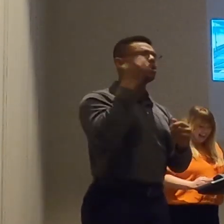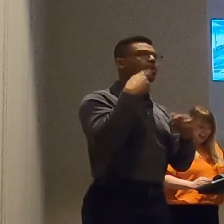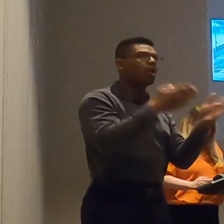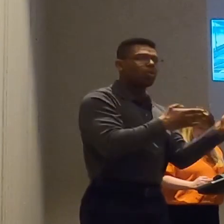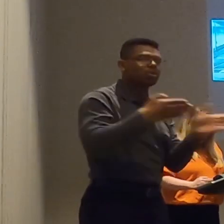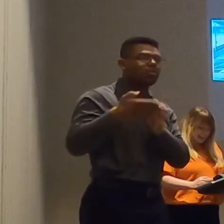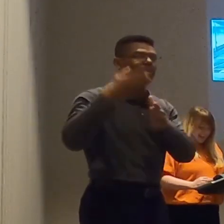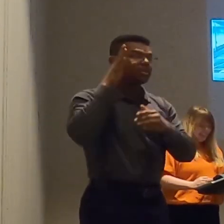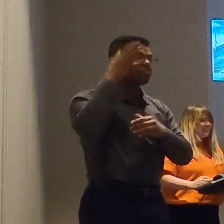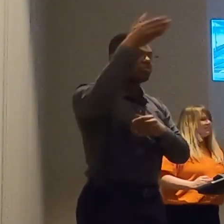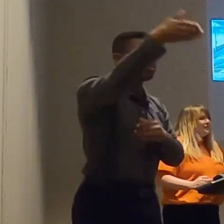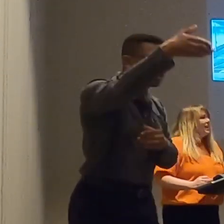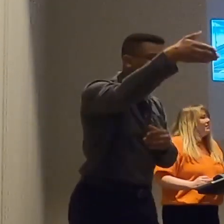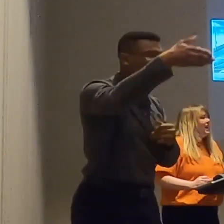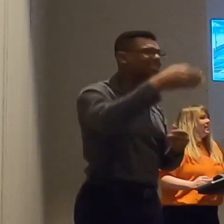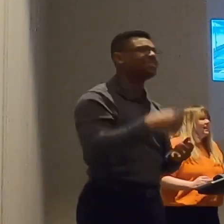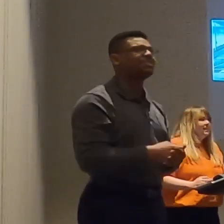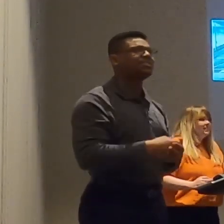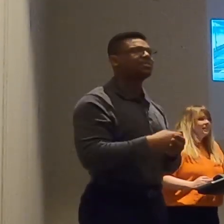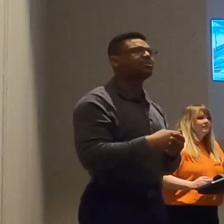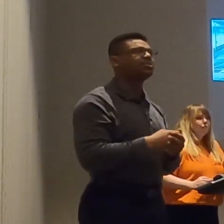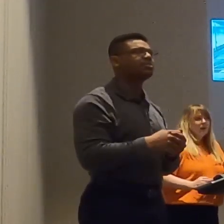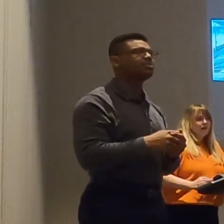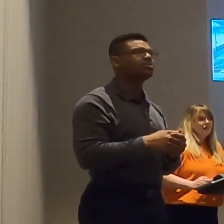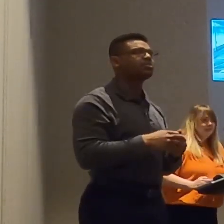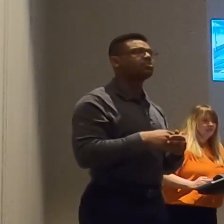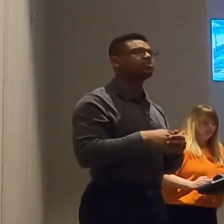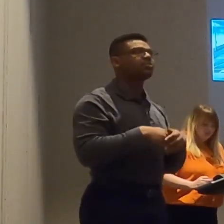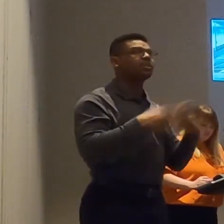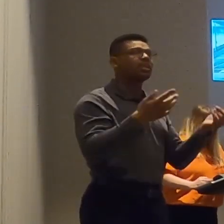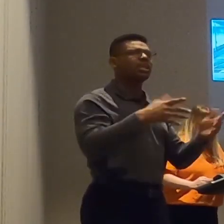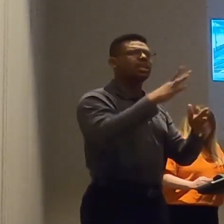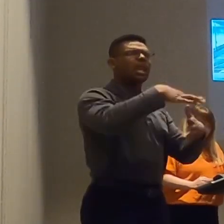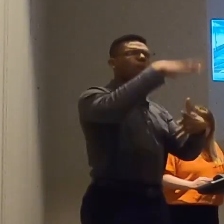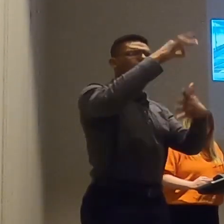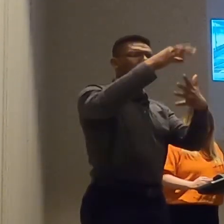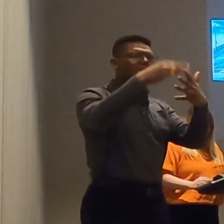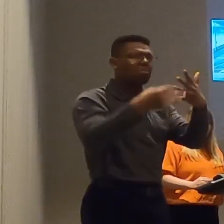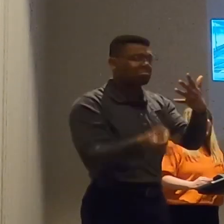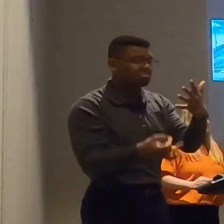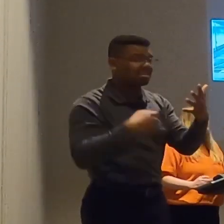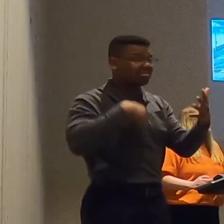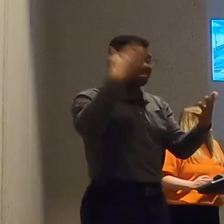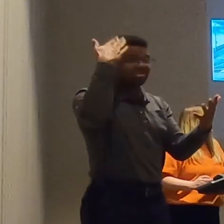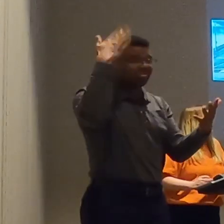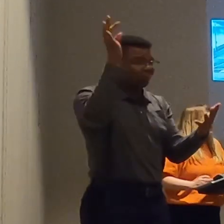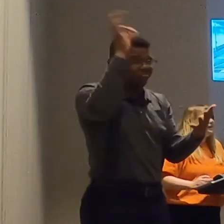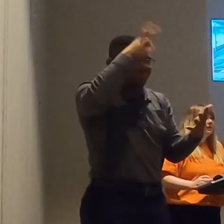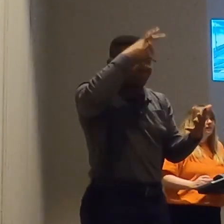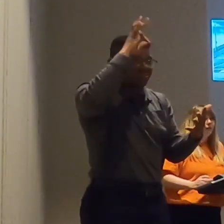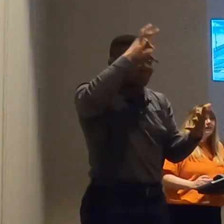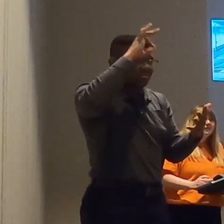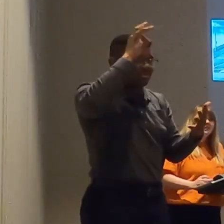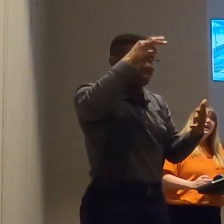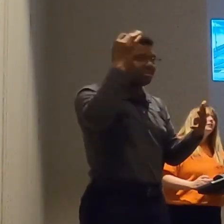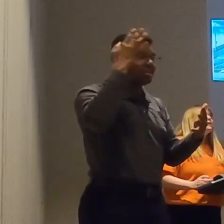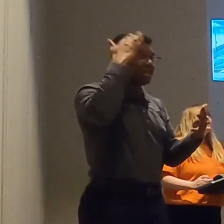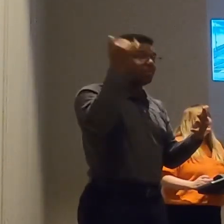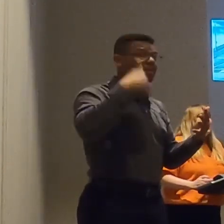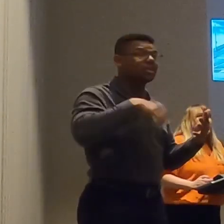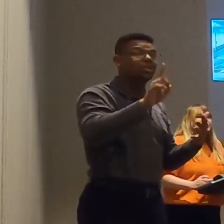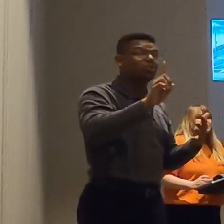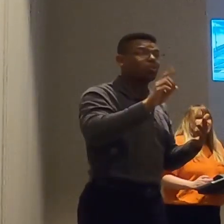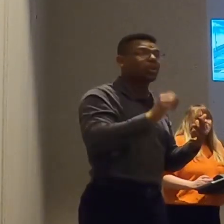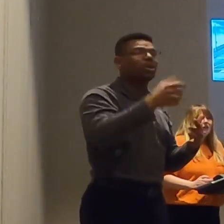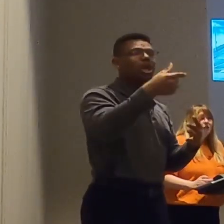here. And I didn't really have a guiding idea of what I wanted to do for this exhibition. And because it's located in the graphics